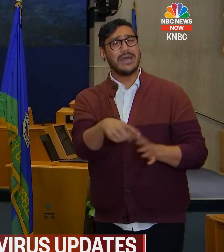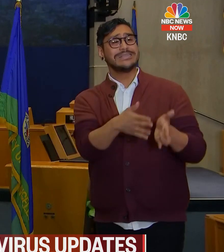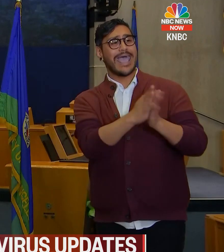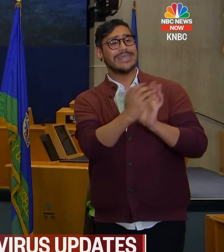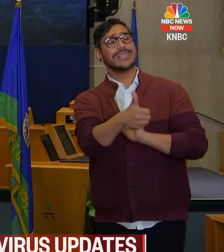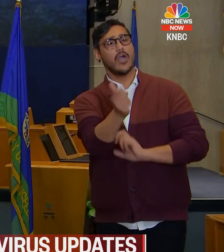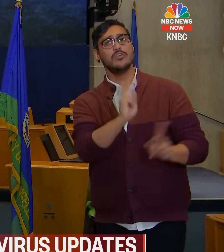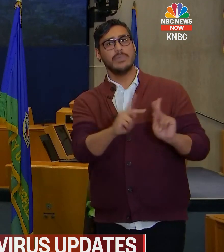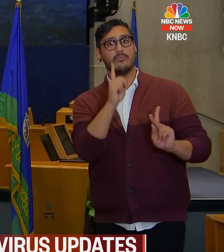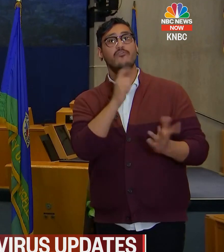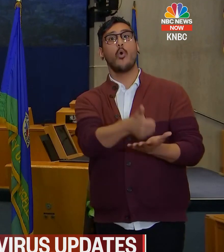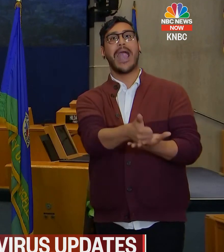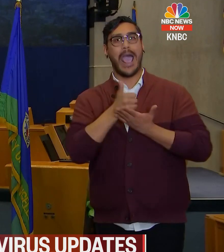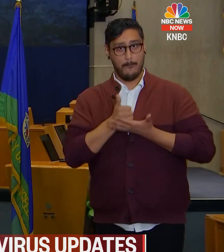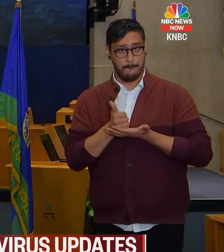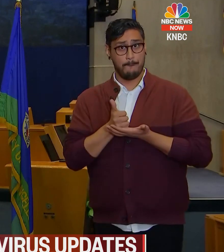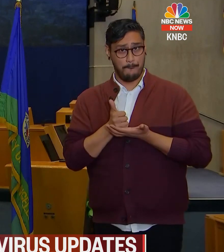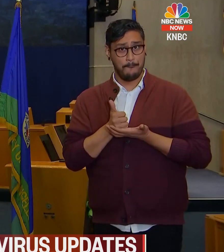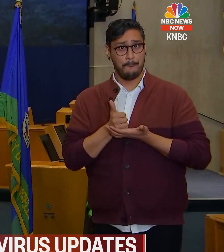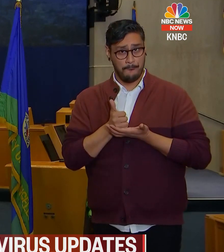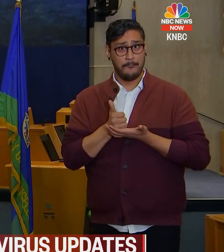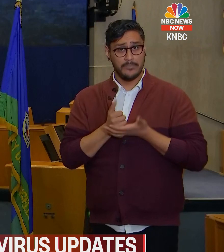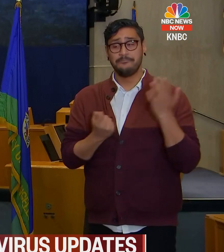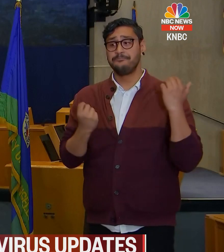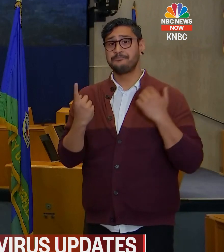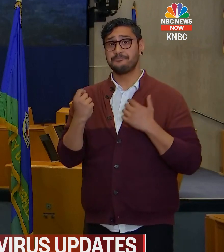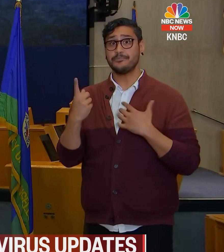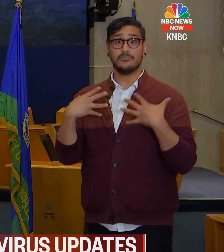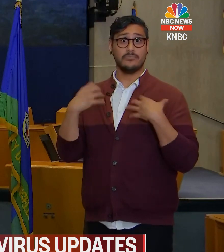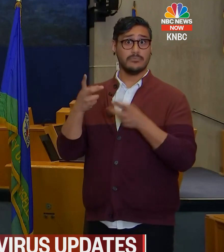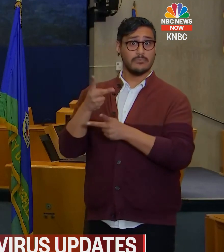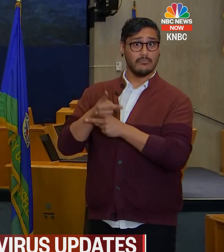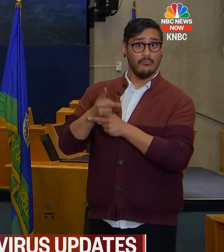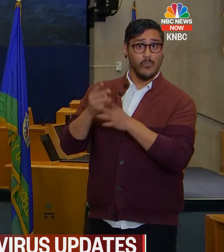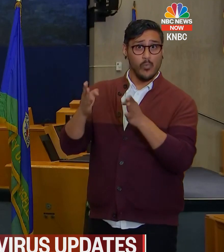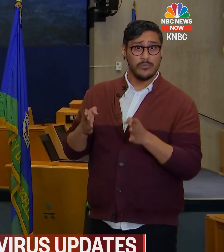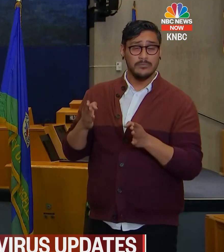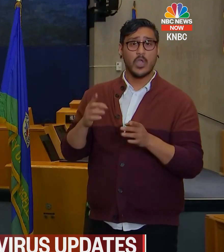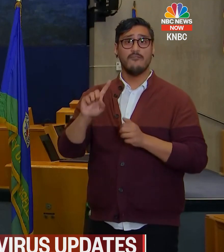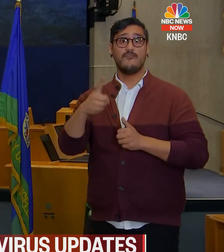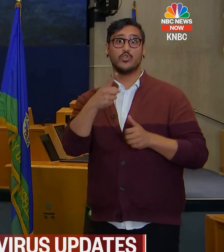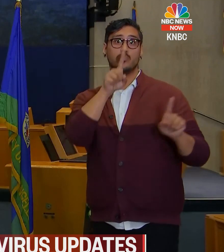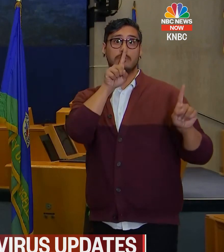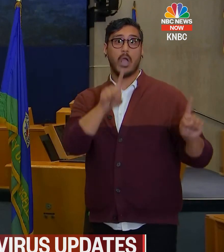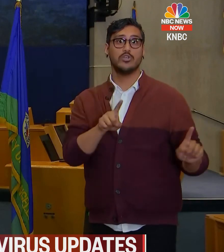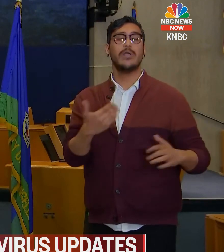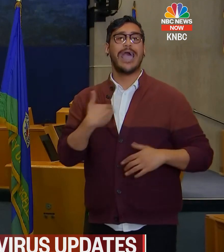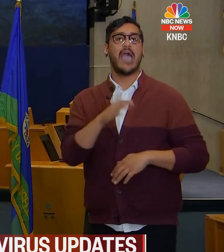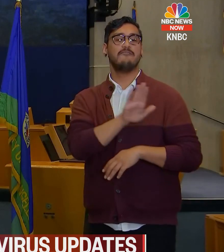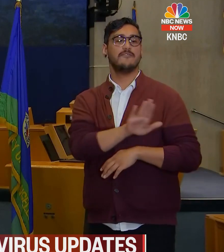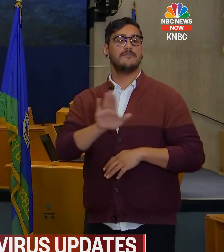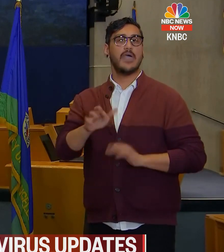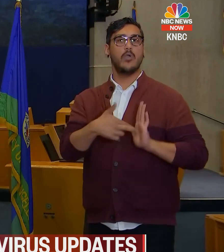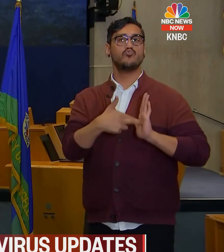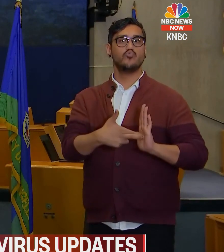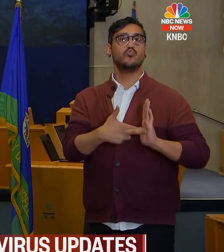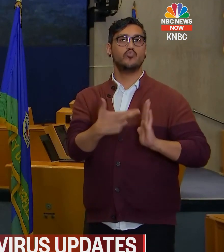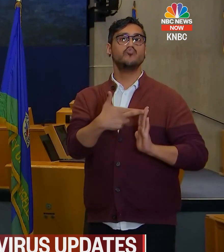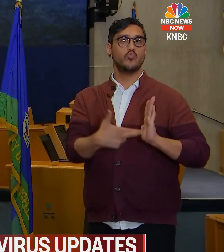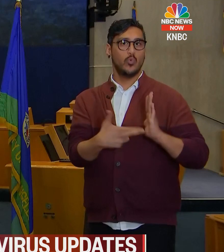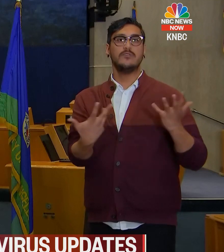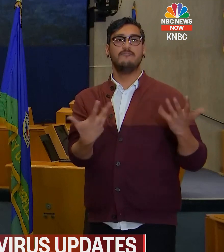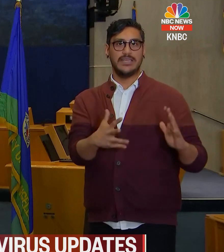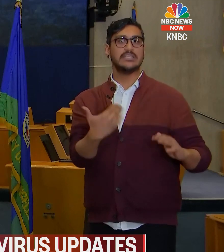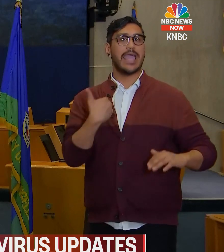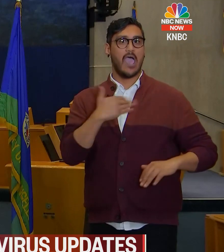this. Now, I want to note that healthcare workers and first responders have their own guidance for isolating and